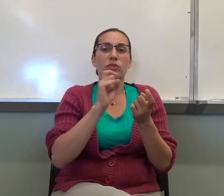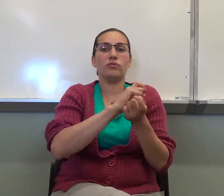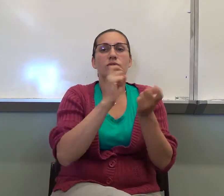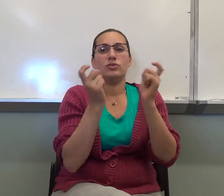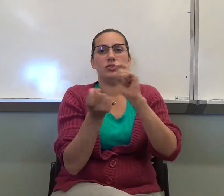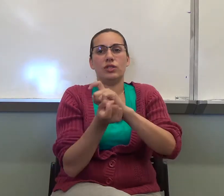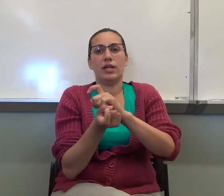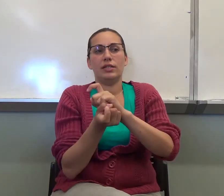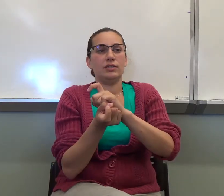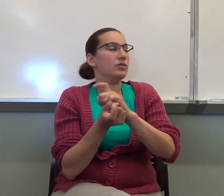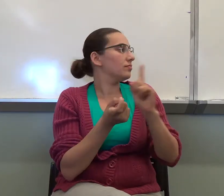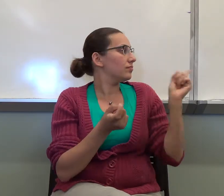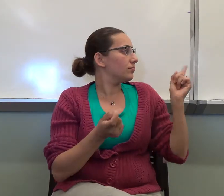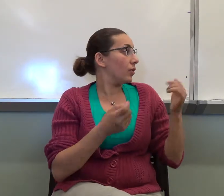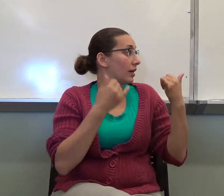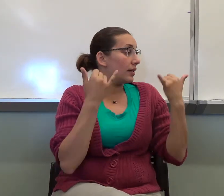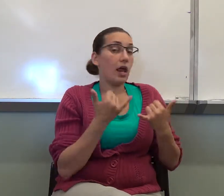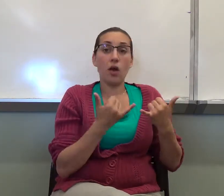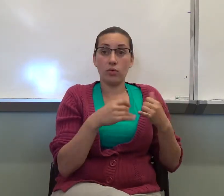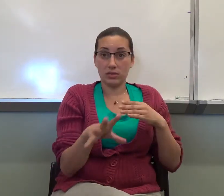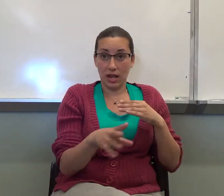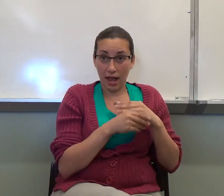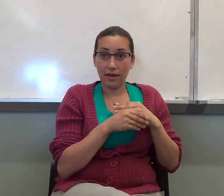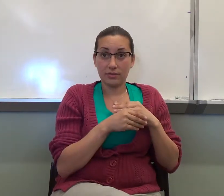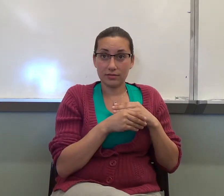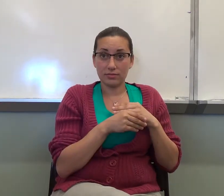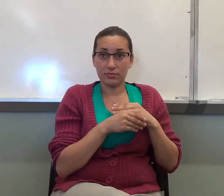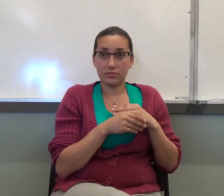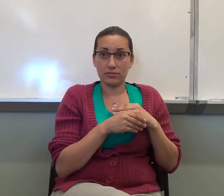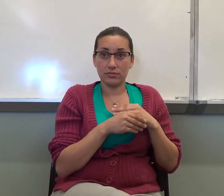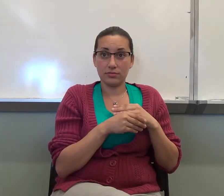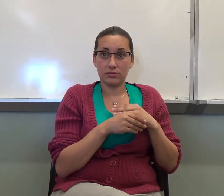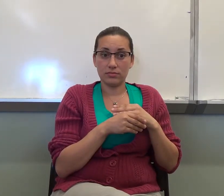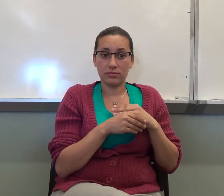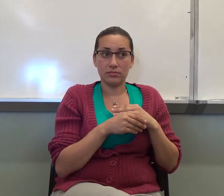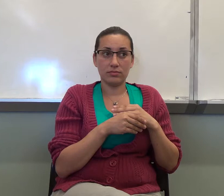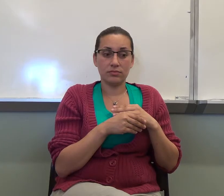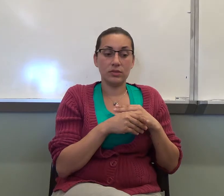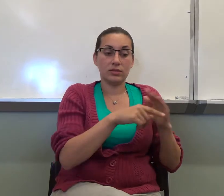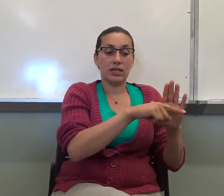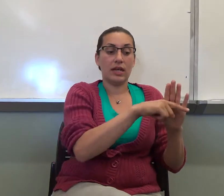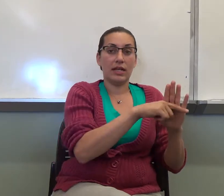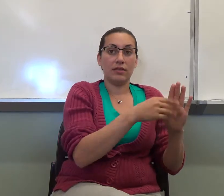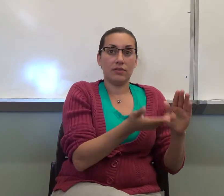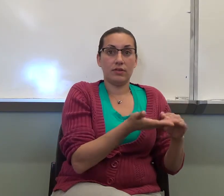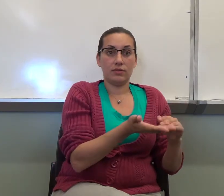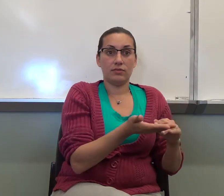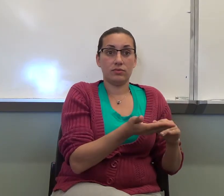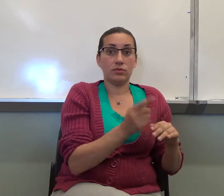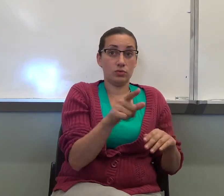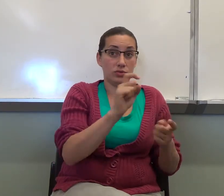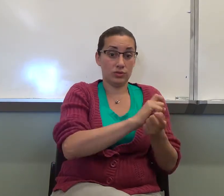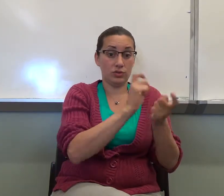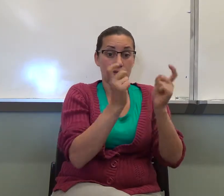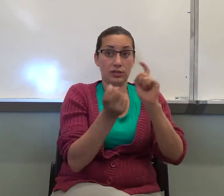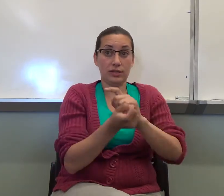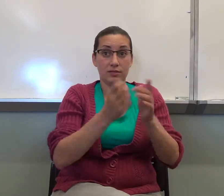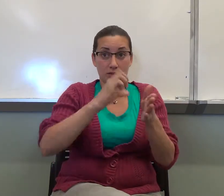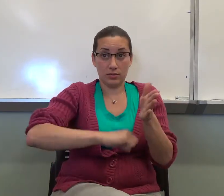It's right now an addition operation, a negative term. That's a negative term over there. If you change it back to a subtraction